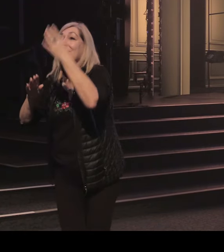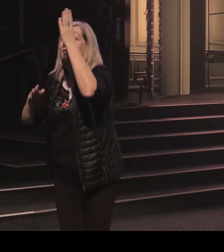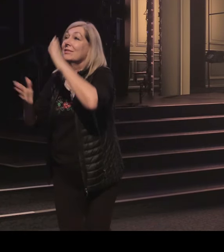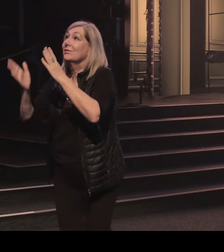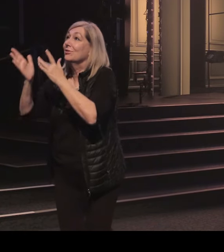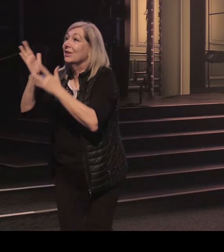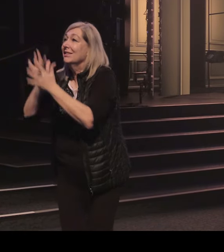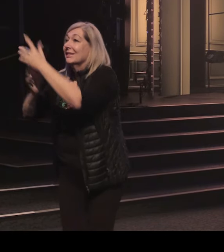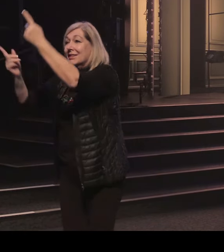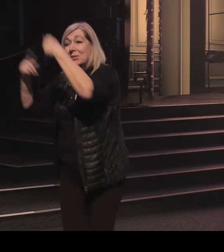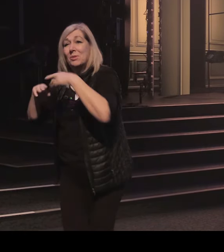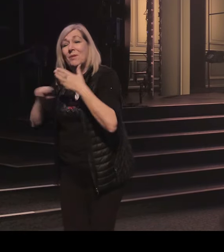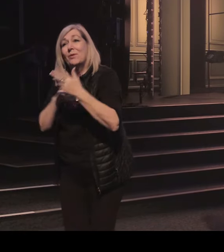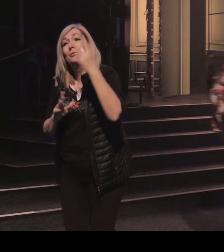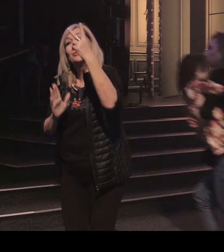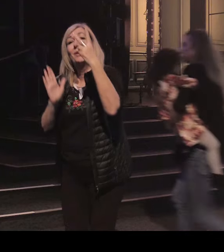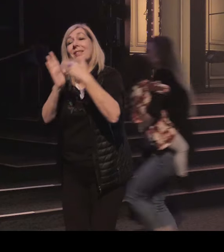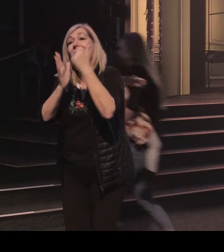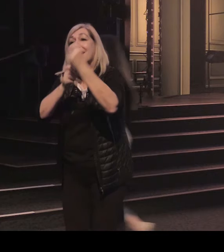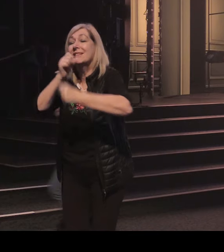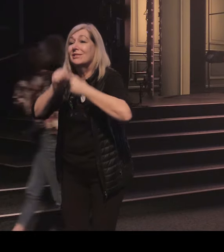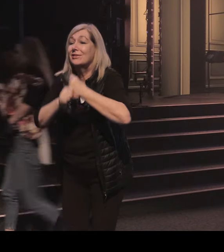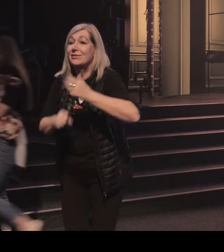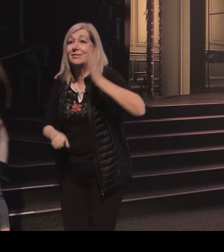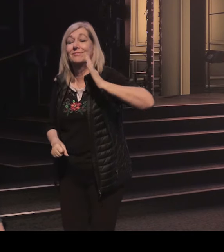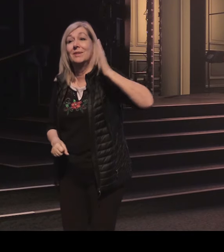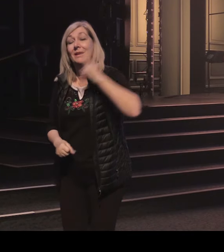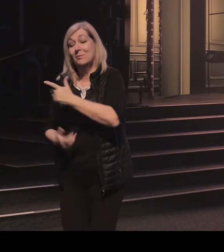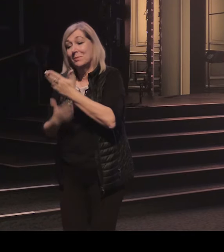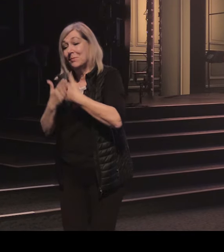over 2,000 years ago, born in a manger,